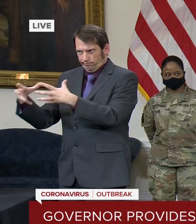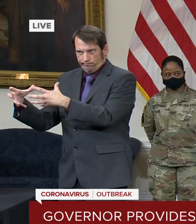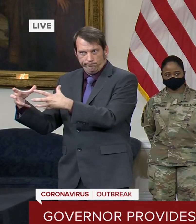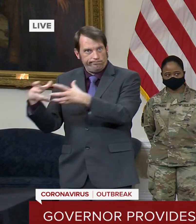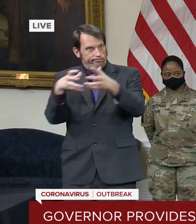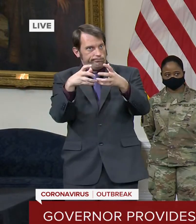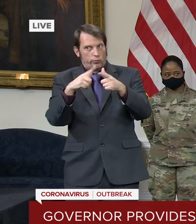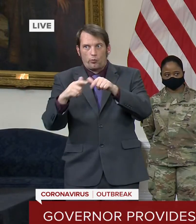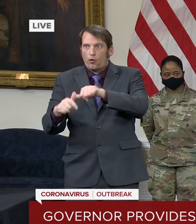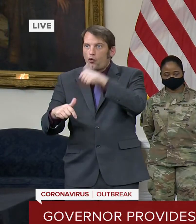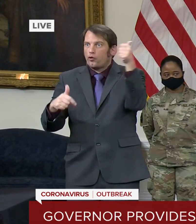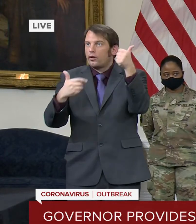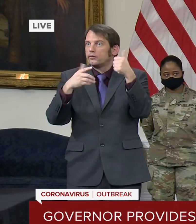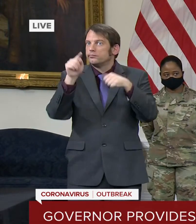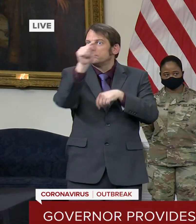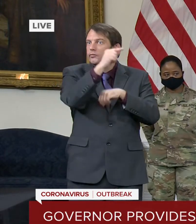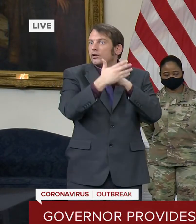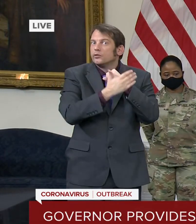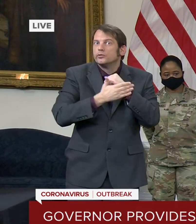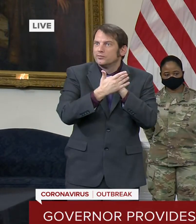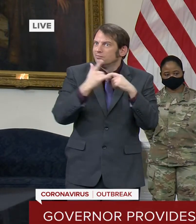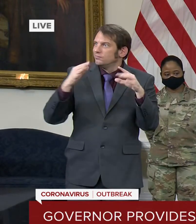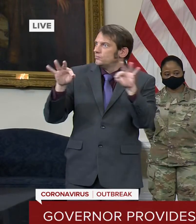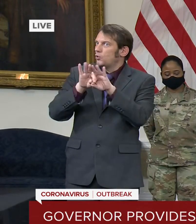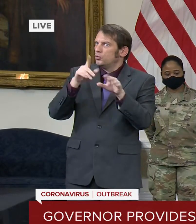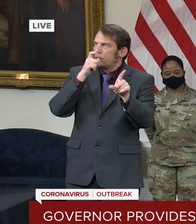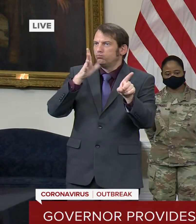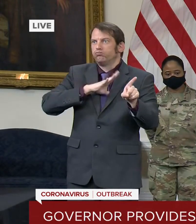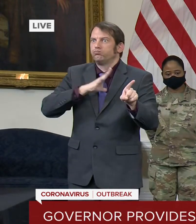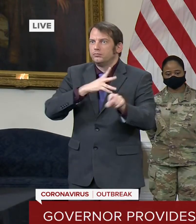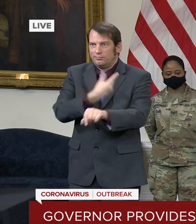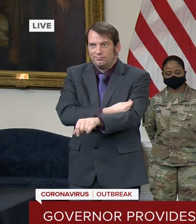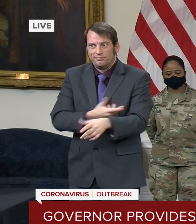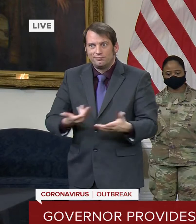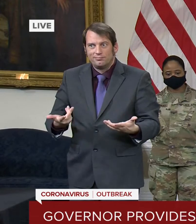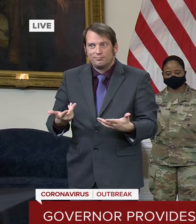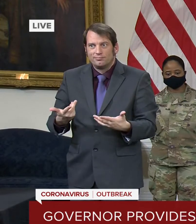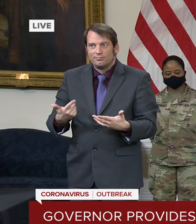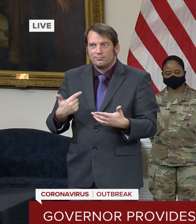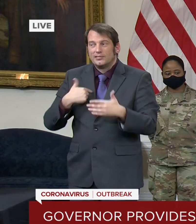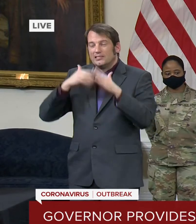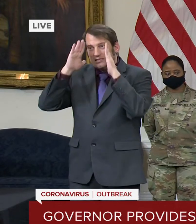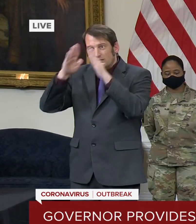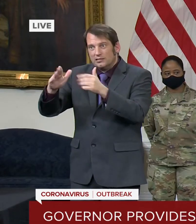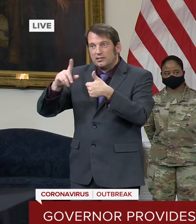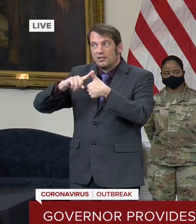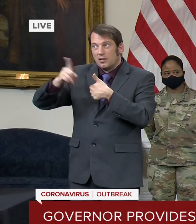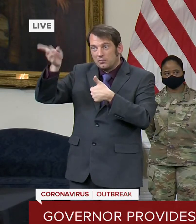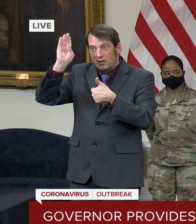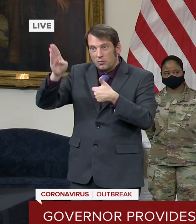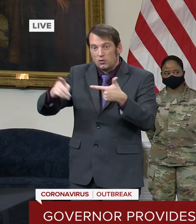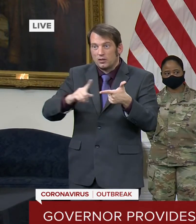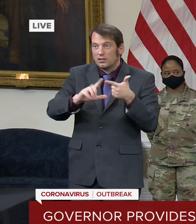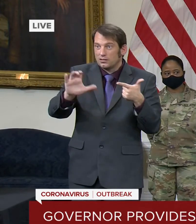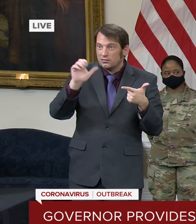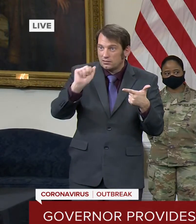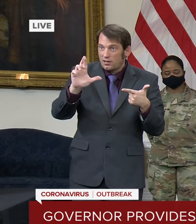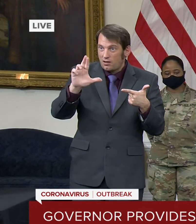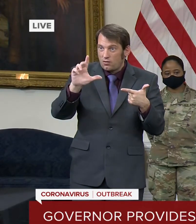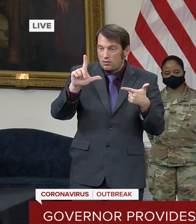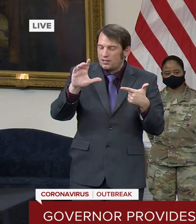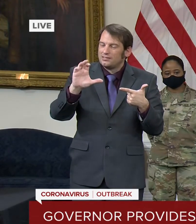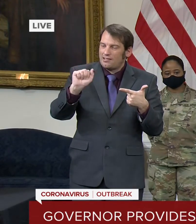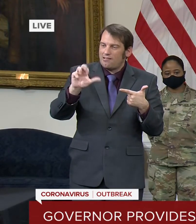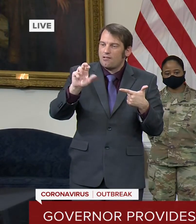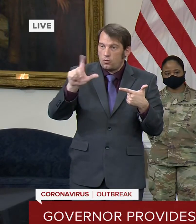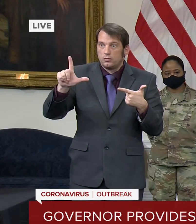having similar issues in Baltimore City and in Charles County. And it's really why we're talking about mass vaccination sites in all those counties and why it's a real focus